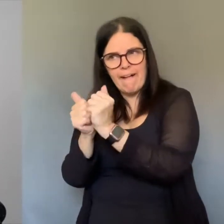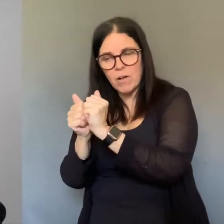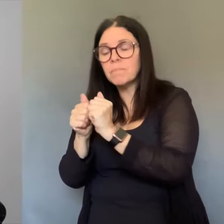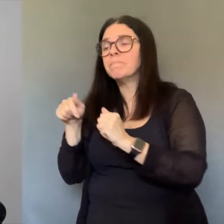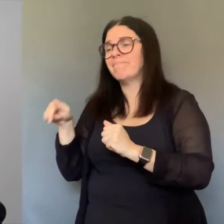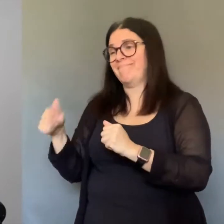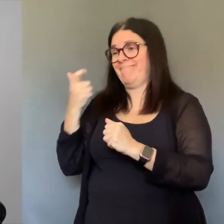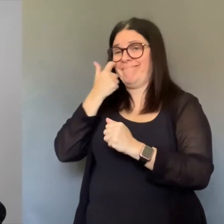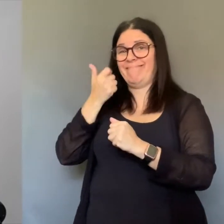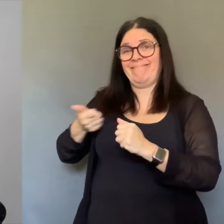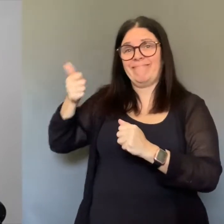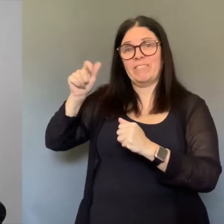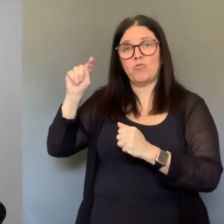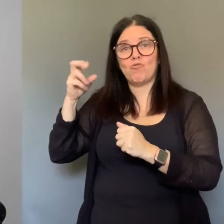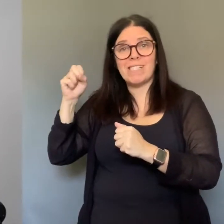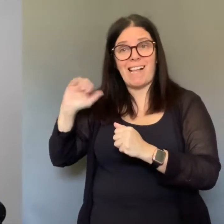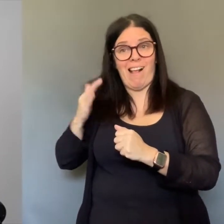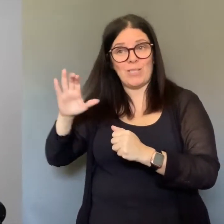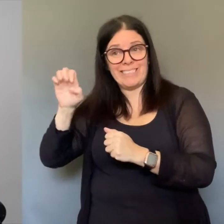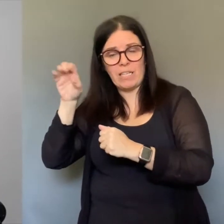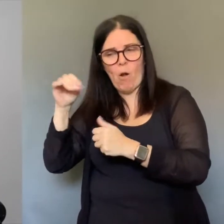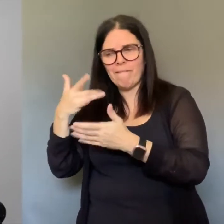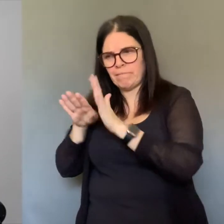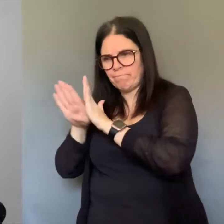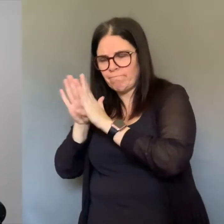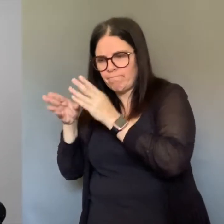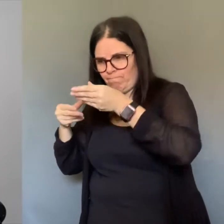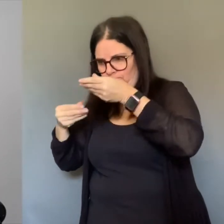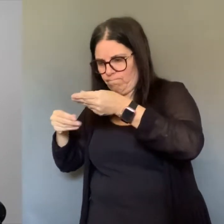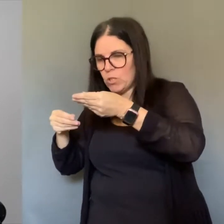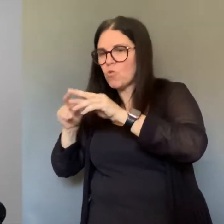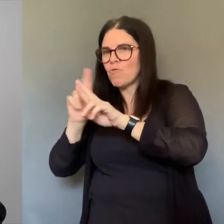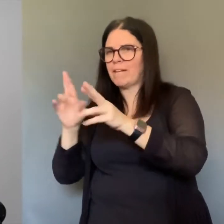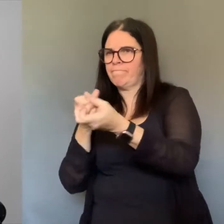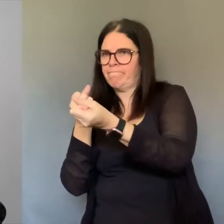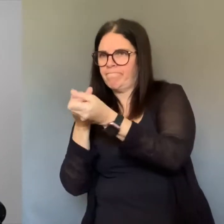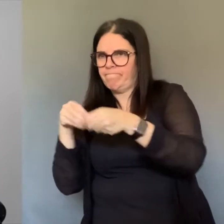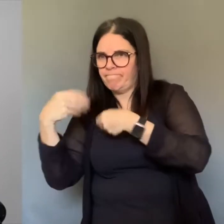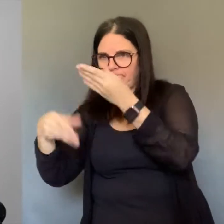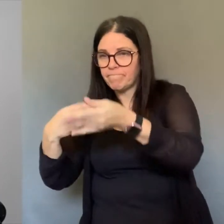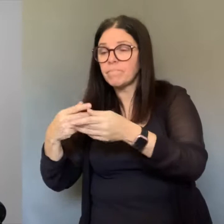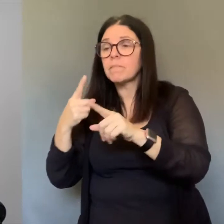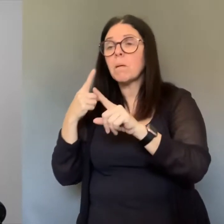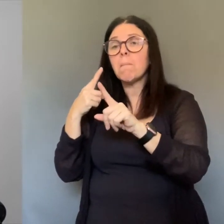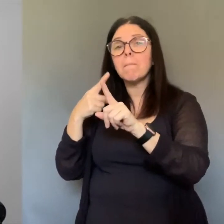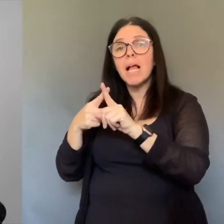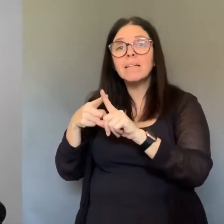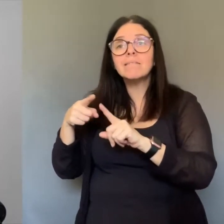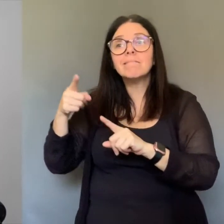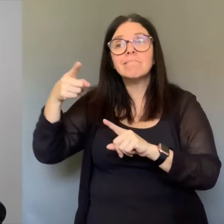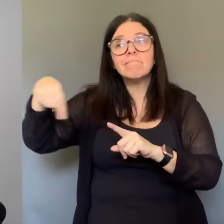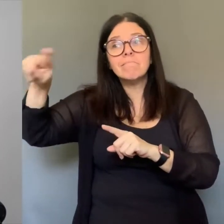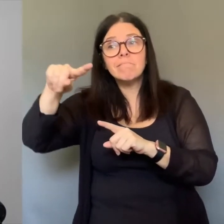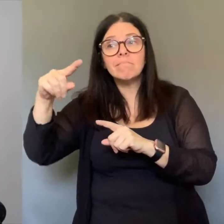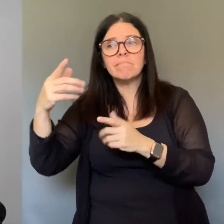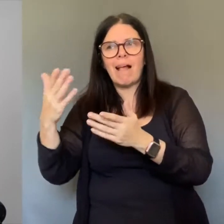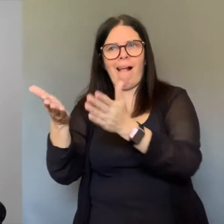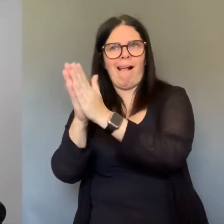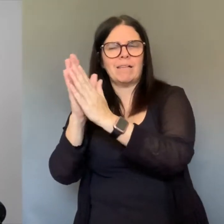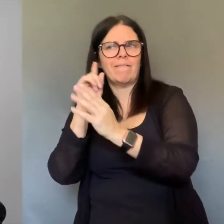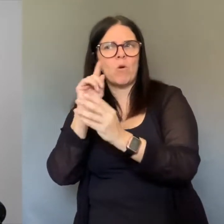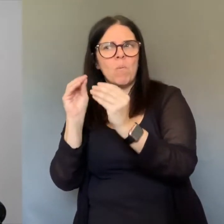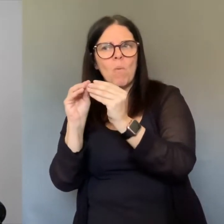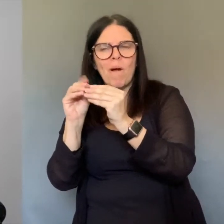guidance and training documents to inform shelters in preparation and responses to COVID-19. As well as the health inspectors